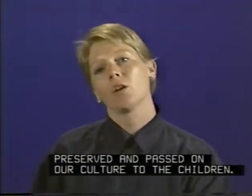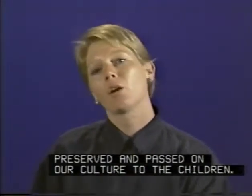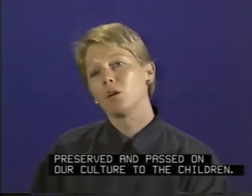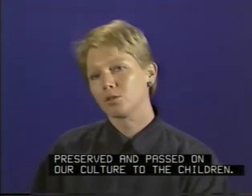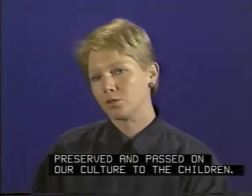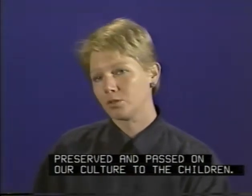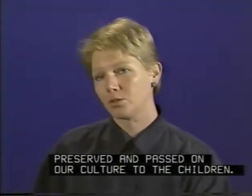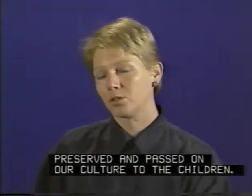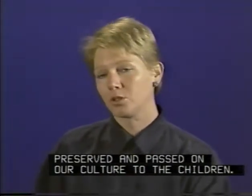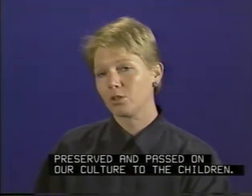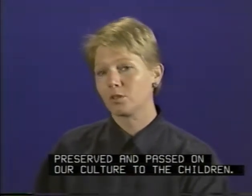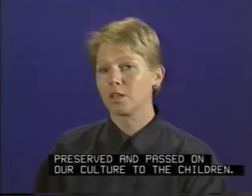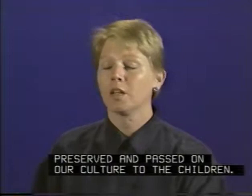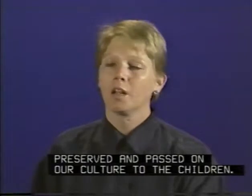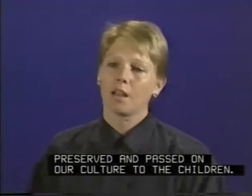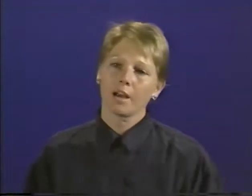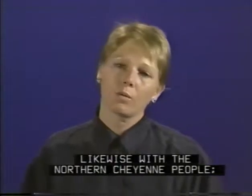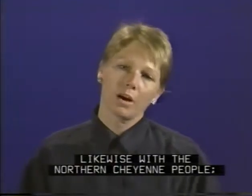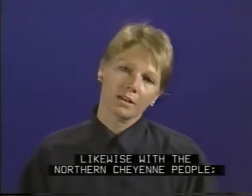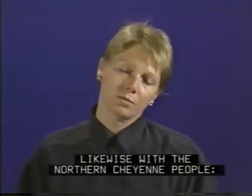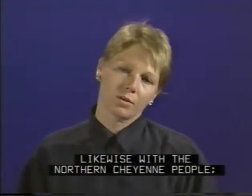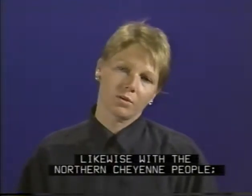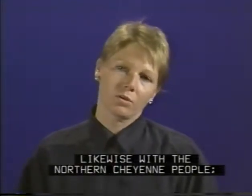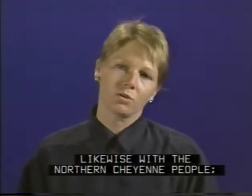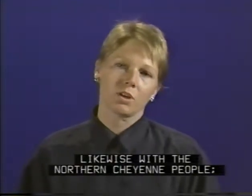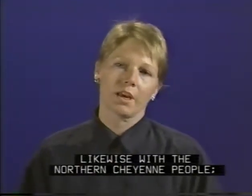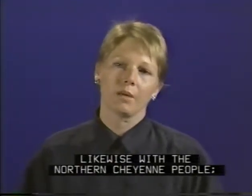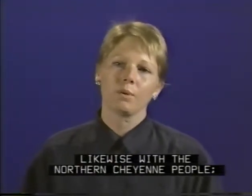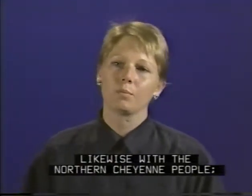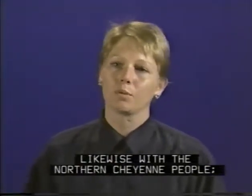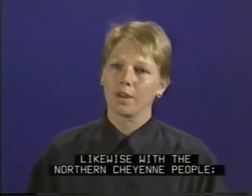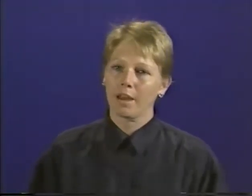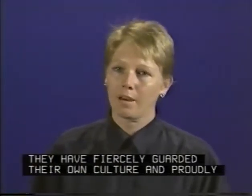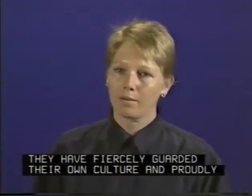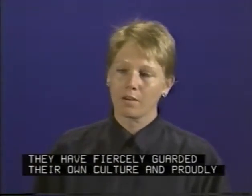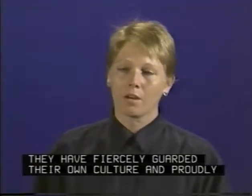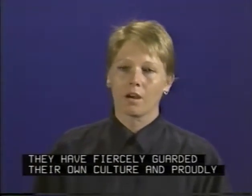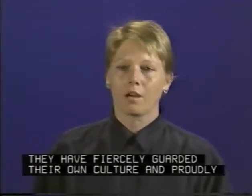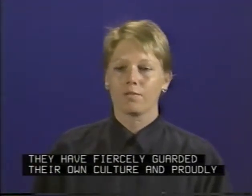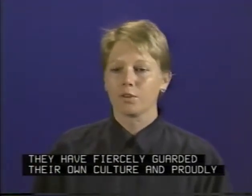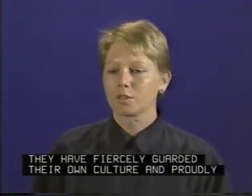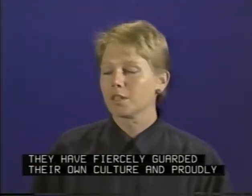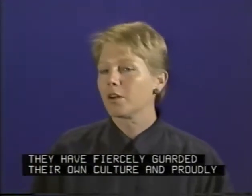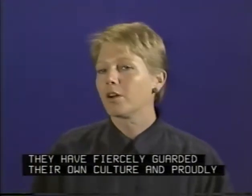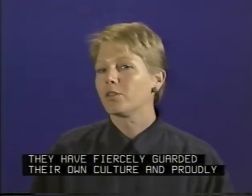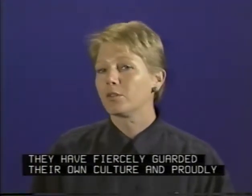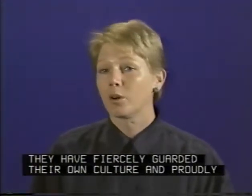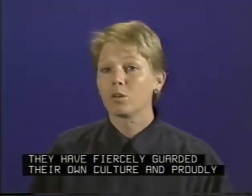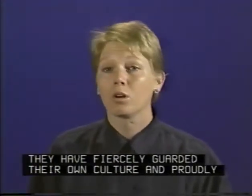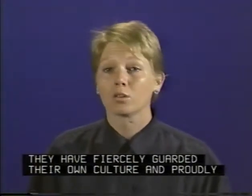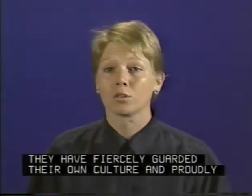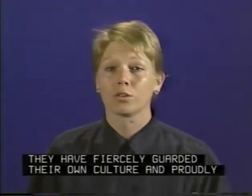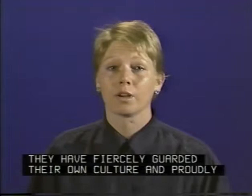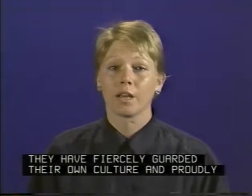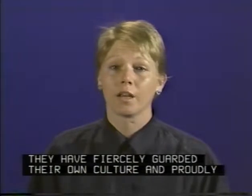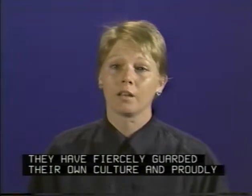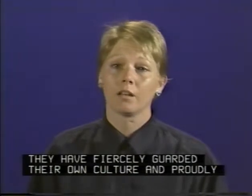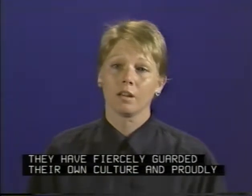our culture to the children, likewise with the Northern Cheyenne people, they have fiercely guarded their own culture